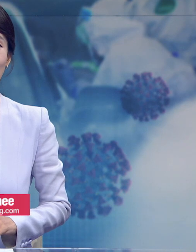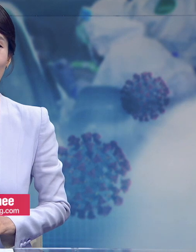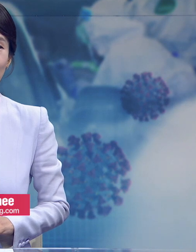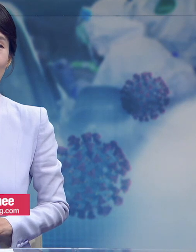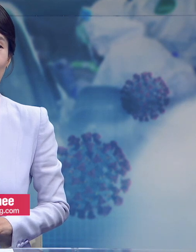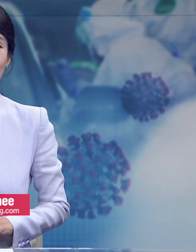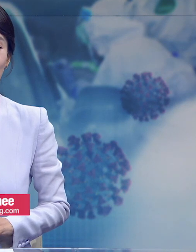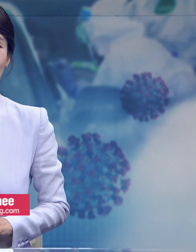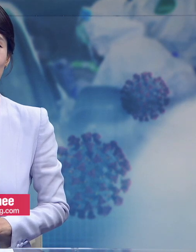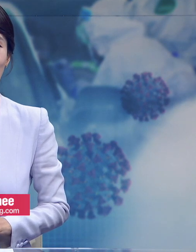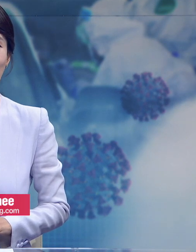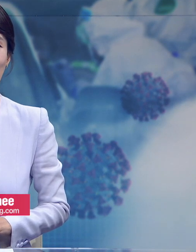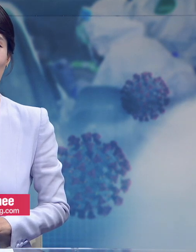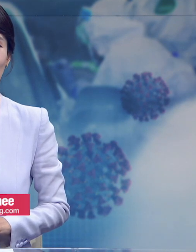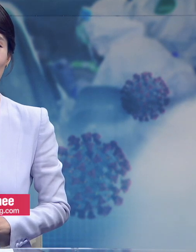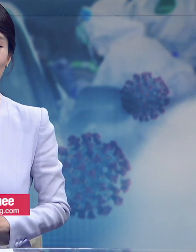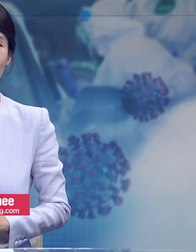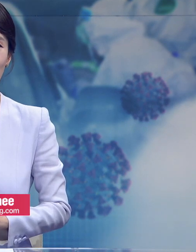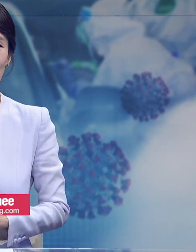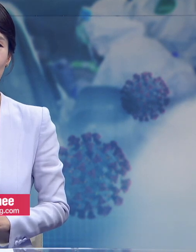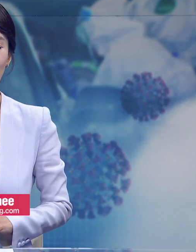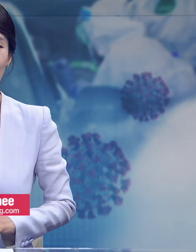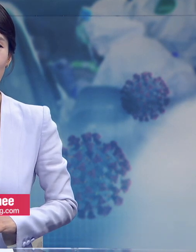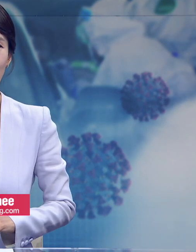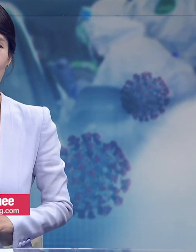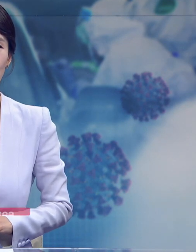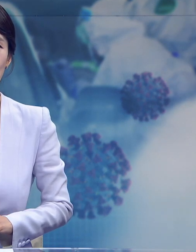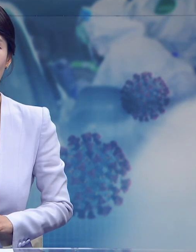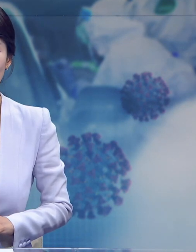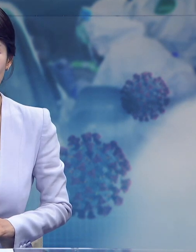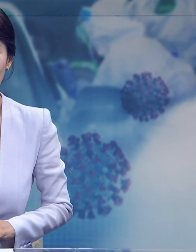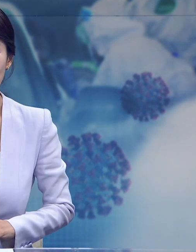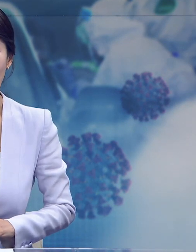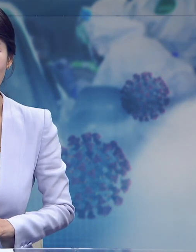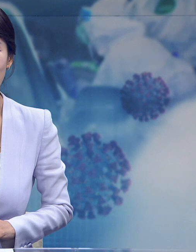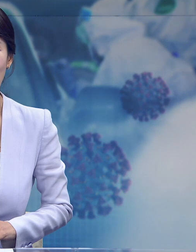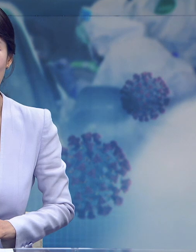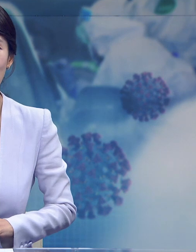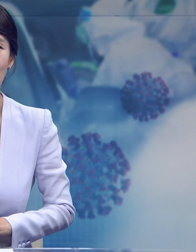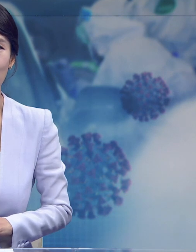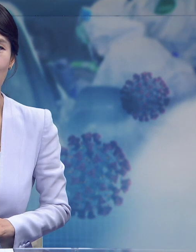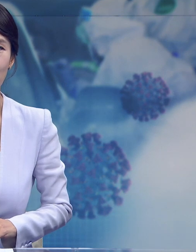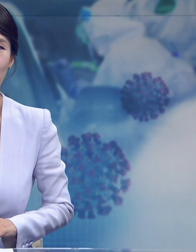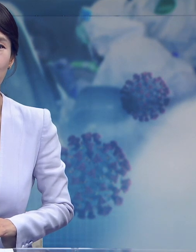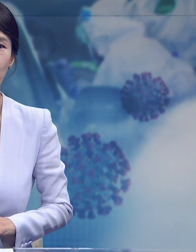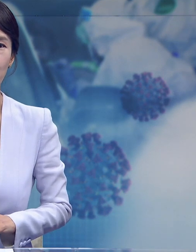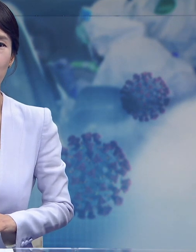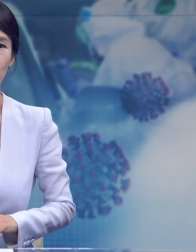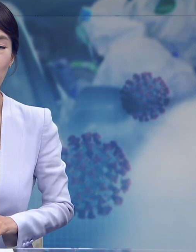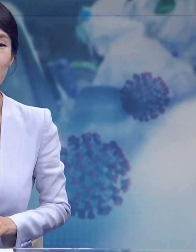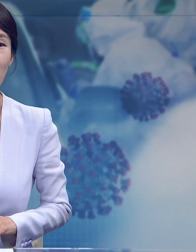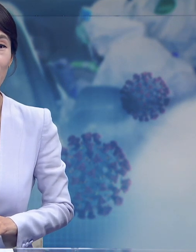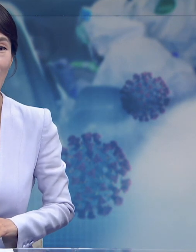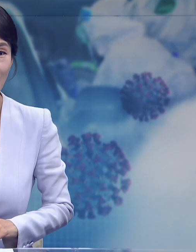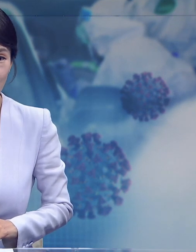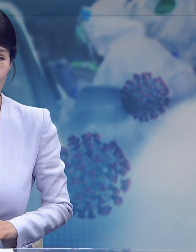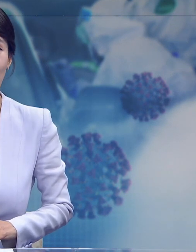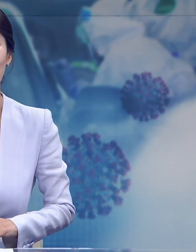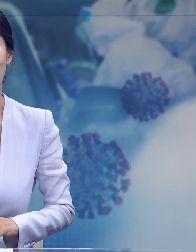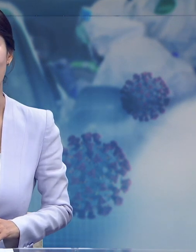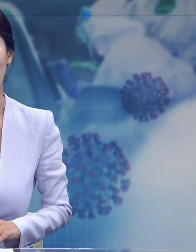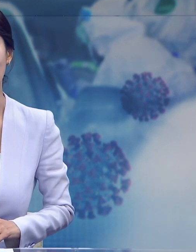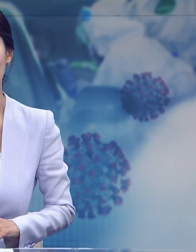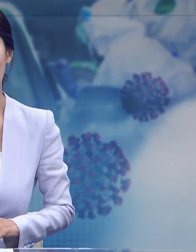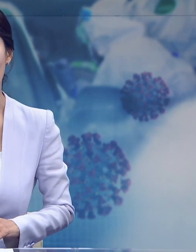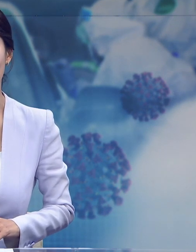Welcome to yet another edition of COVID-19. I'm Min Sun-hee. Today, June 25th marks the 70th anniversary of the Korean War, and much has